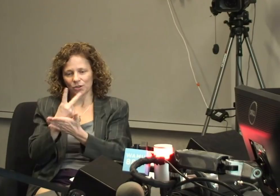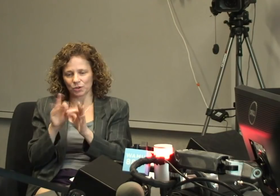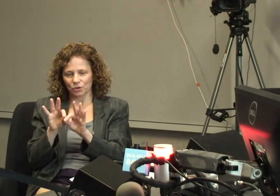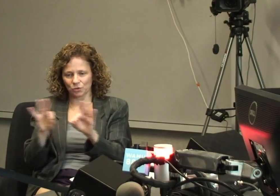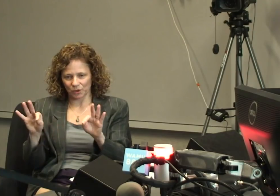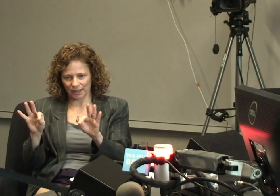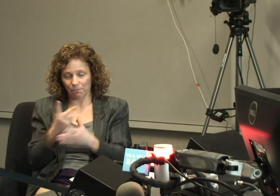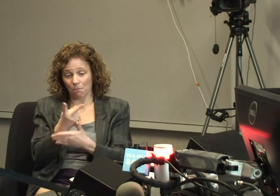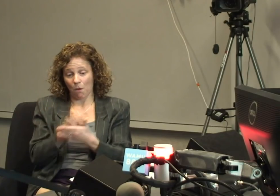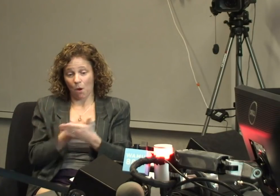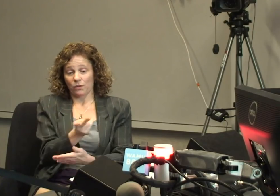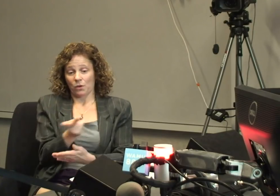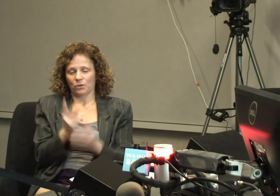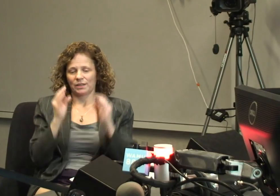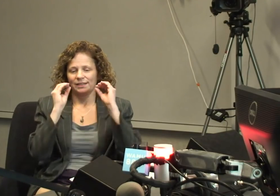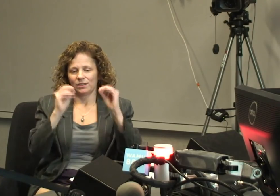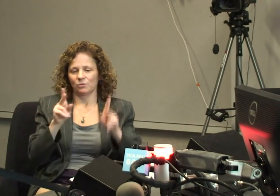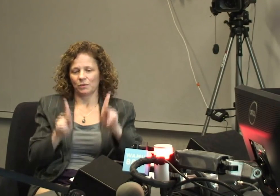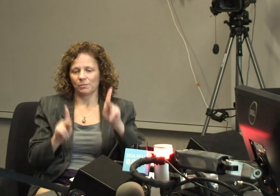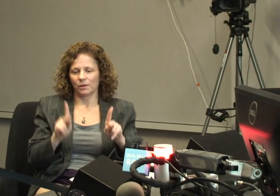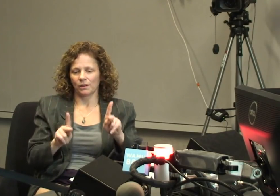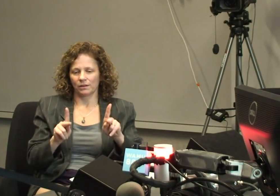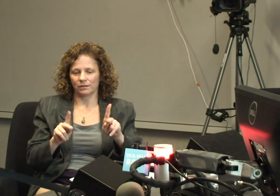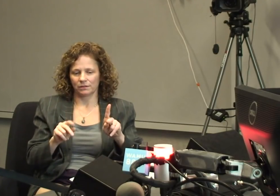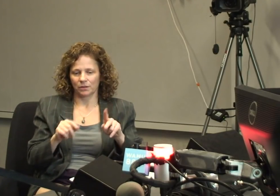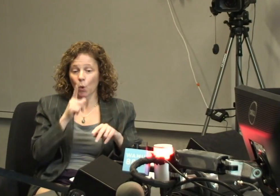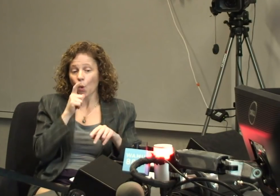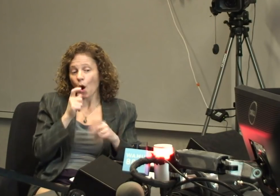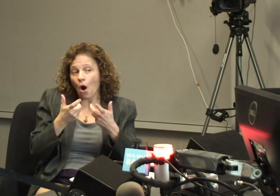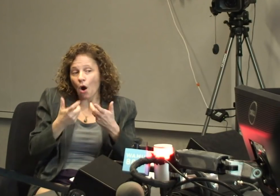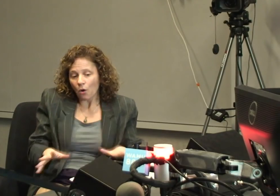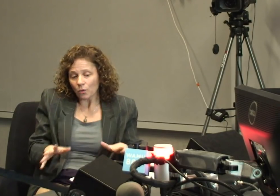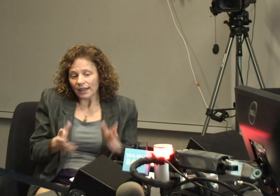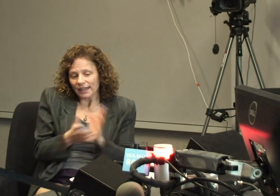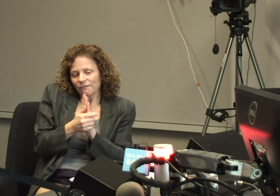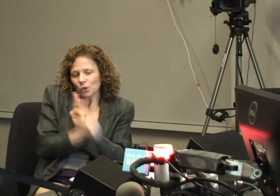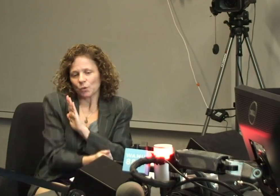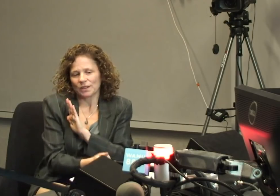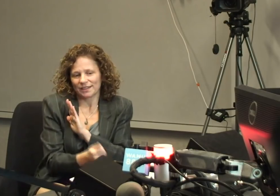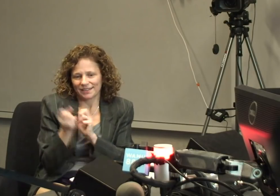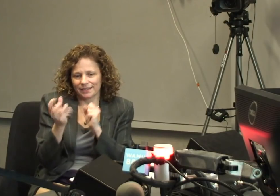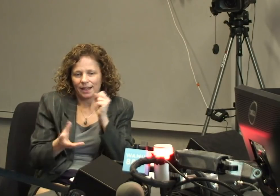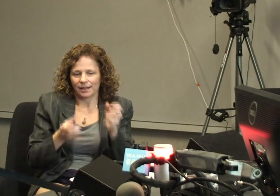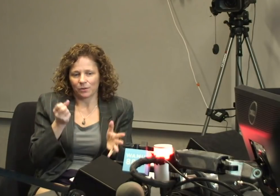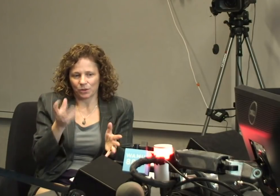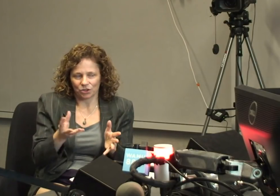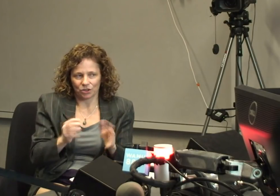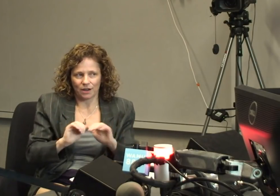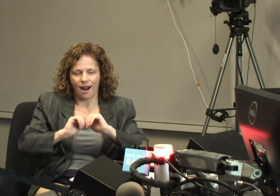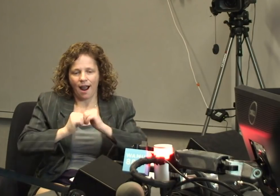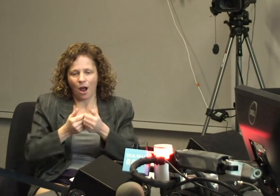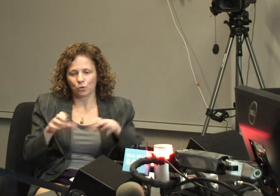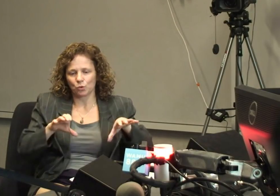offer a master's degree in that same subject matter. And both of these programs teach individuals who are already fluent in American Sign Language